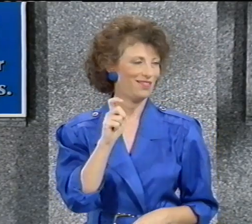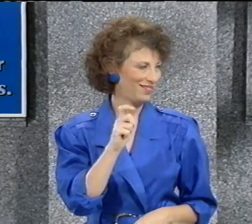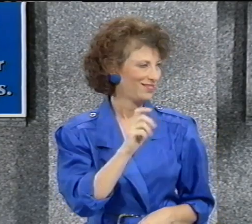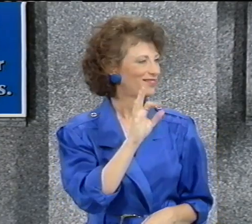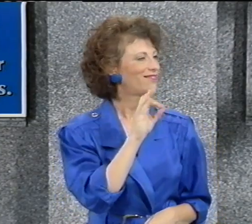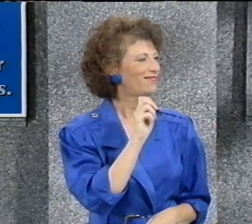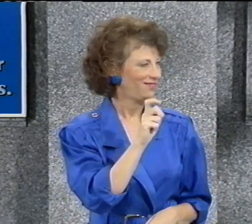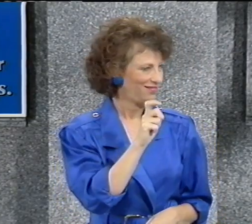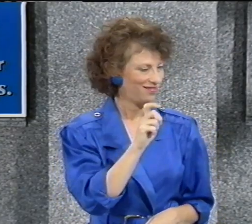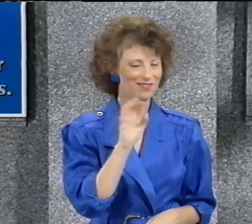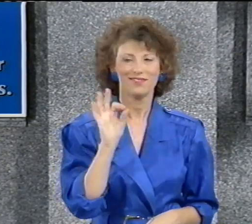Right.